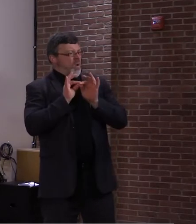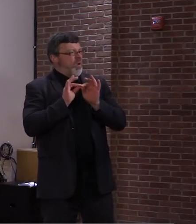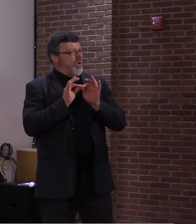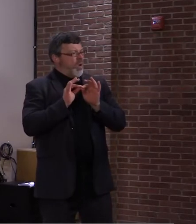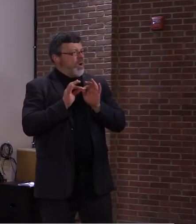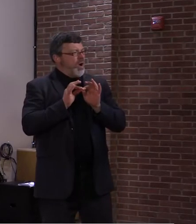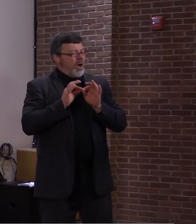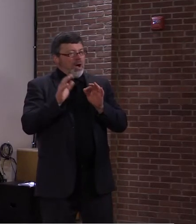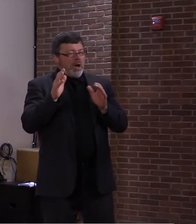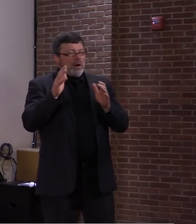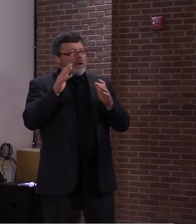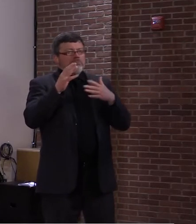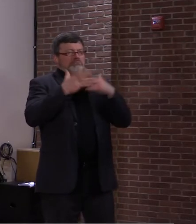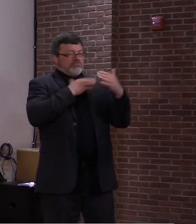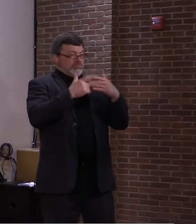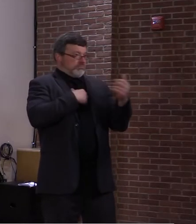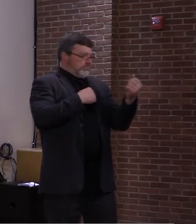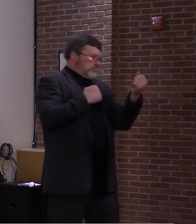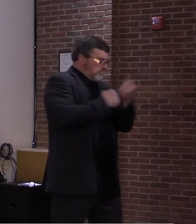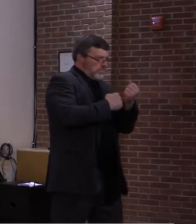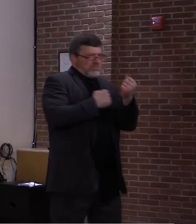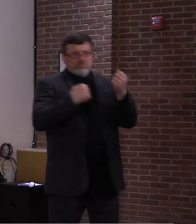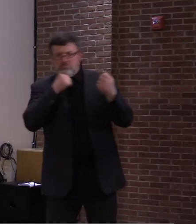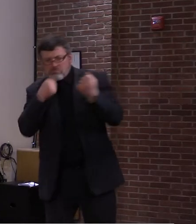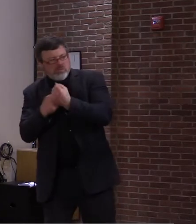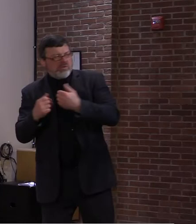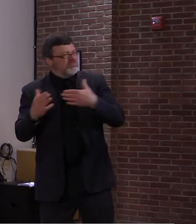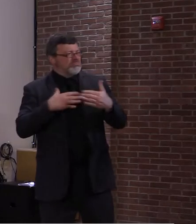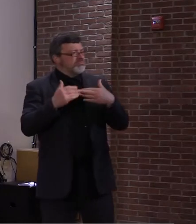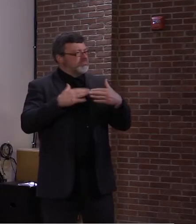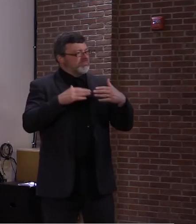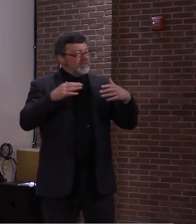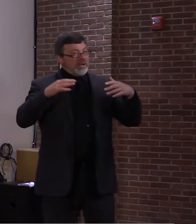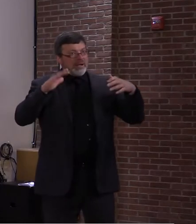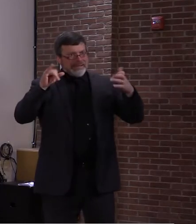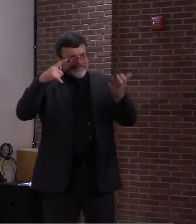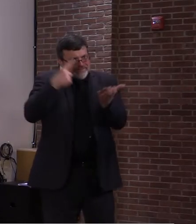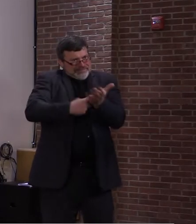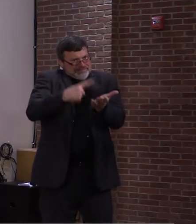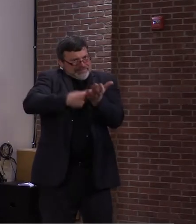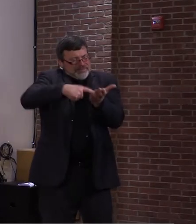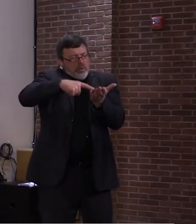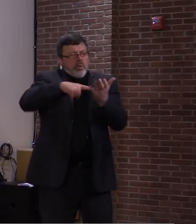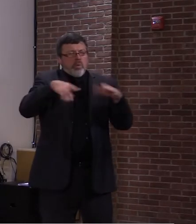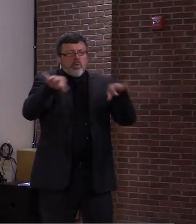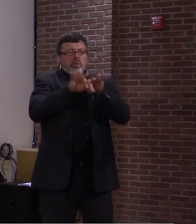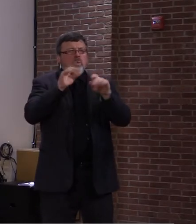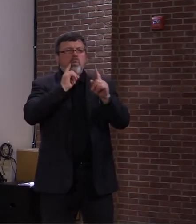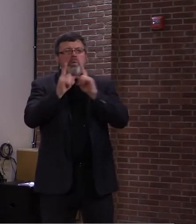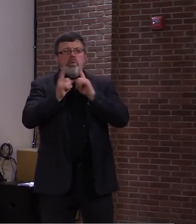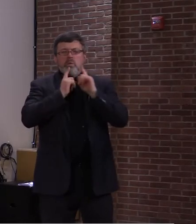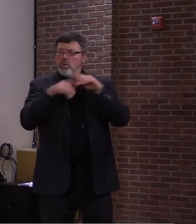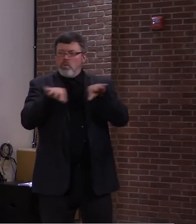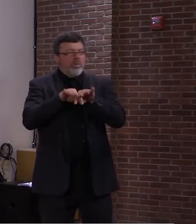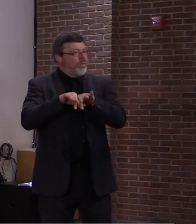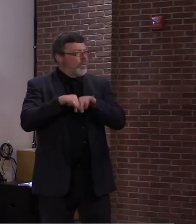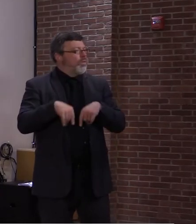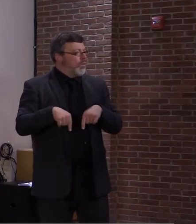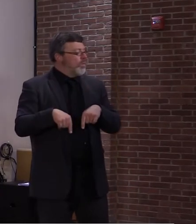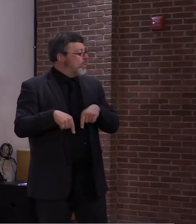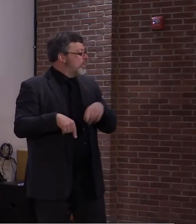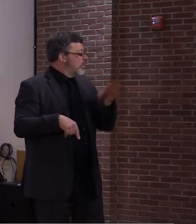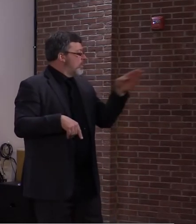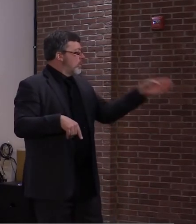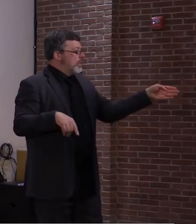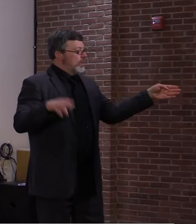it's important for us to take this back in and take a look. Governor, speaking of single